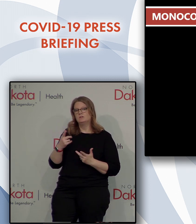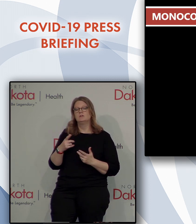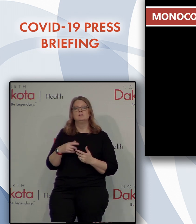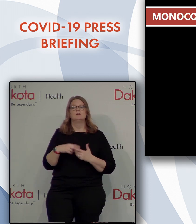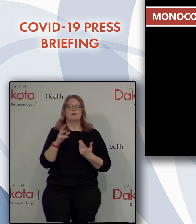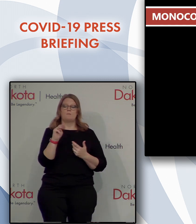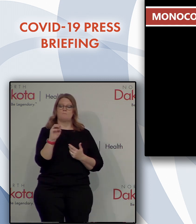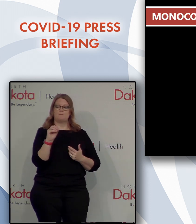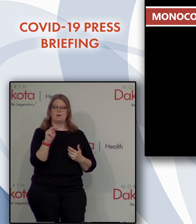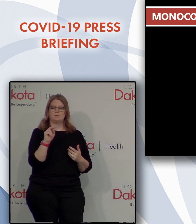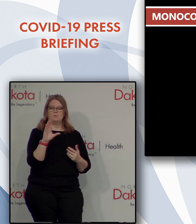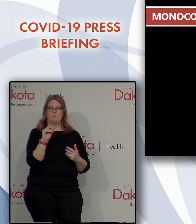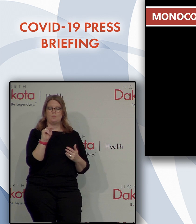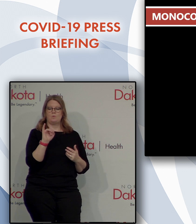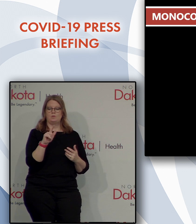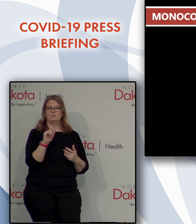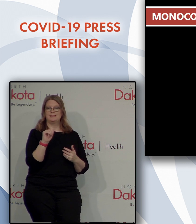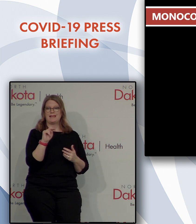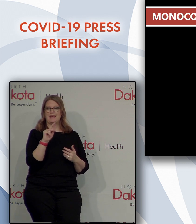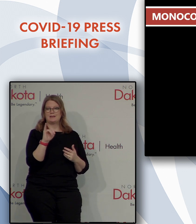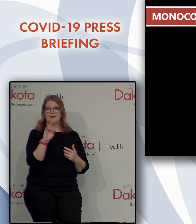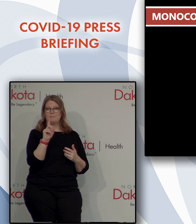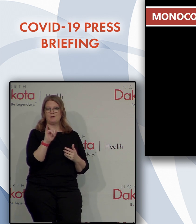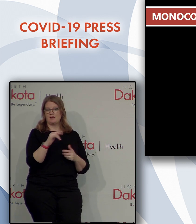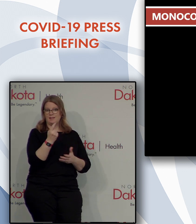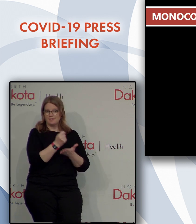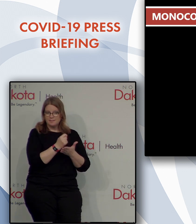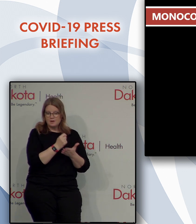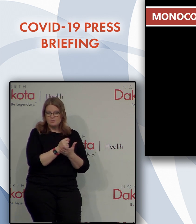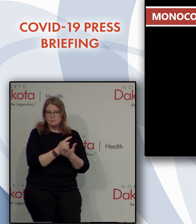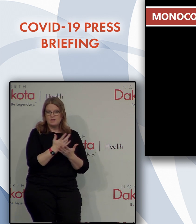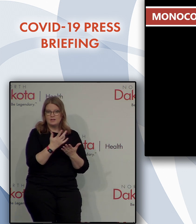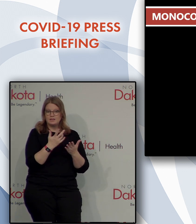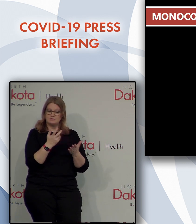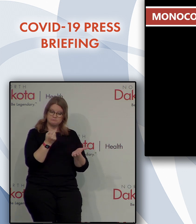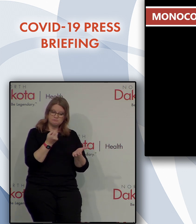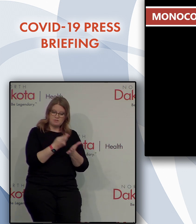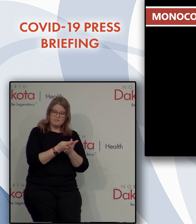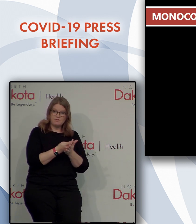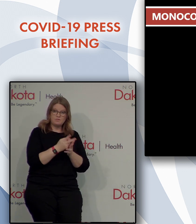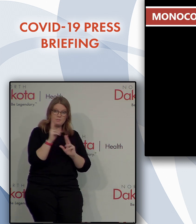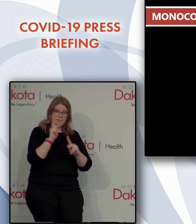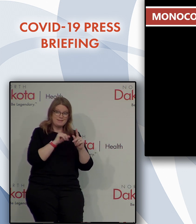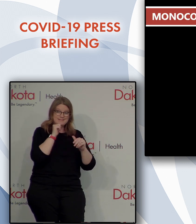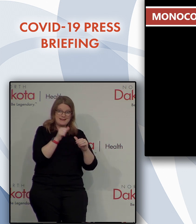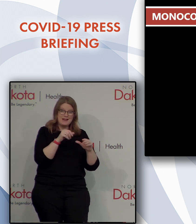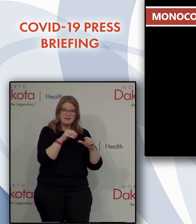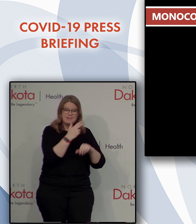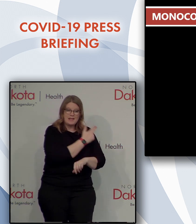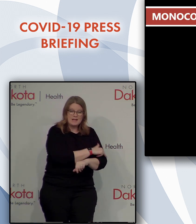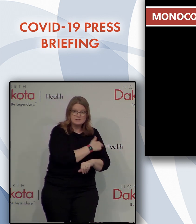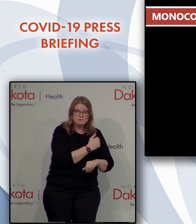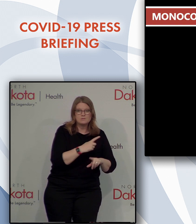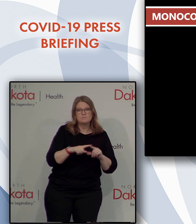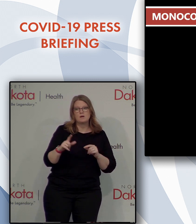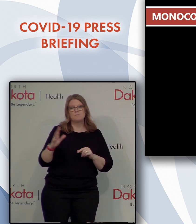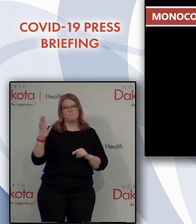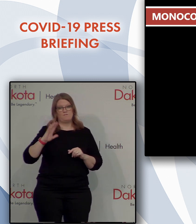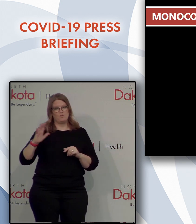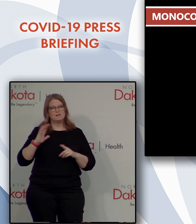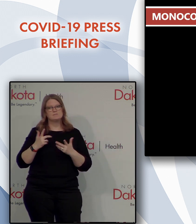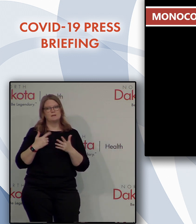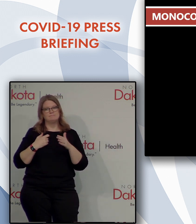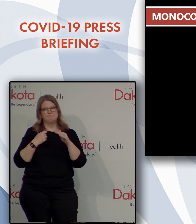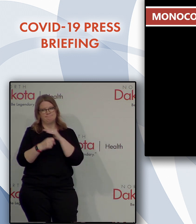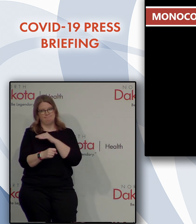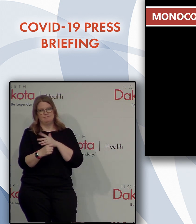While monoclonal antibody therapy is authorized for outpatient use, medications that have been reserved for patients hospitalized